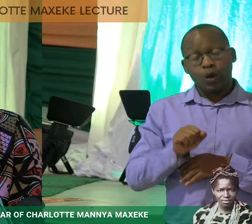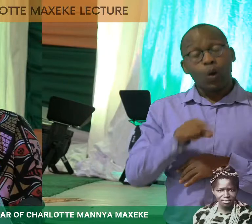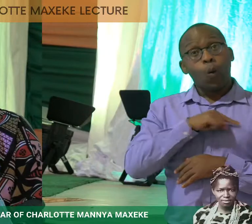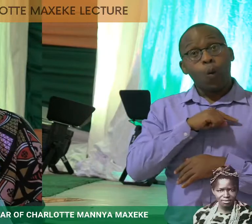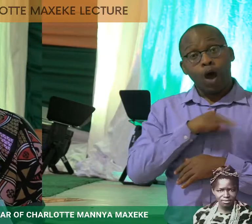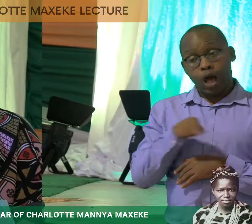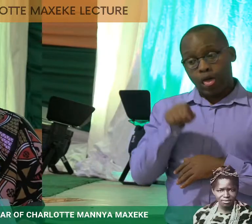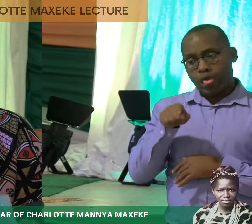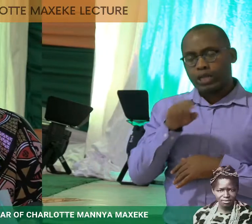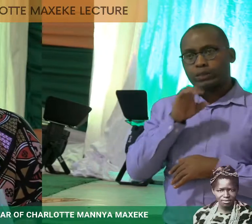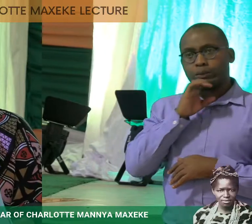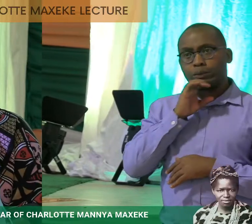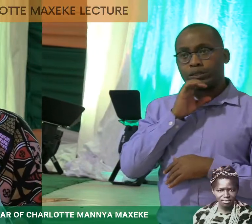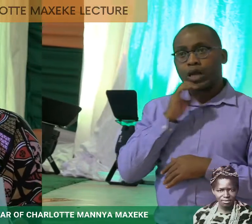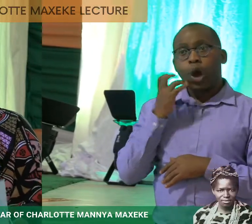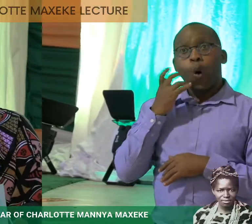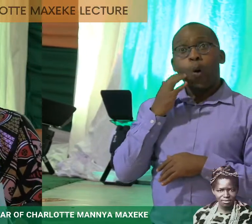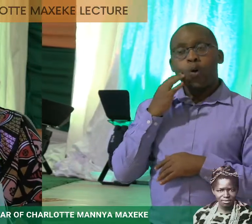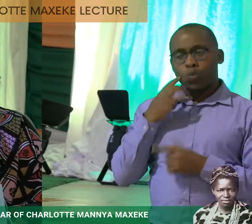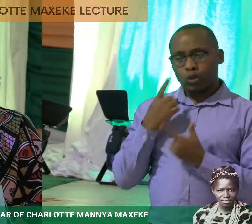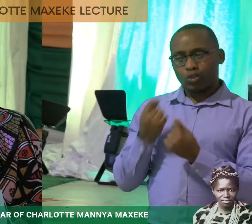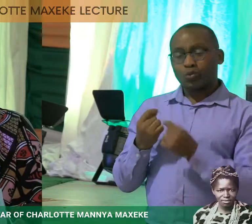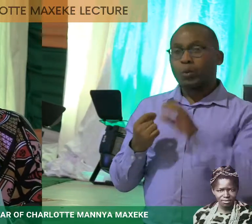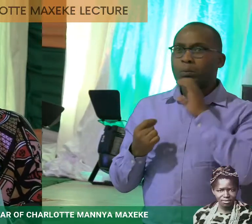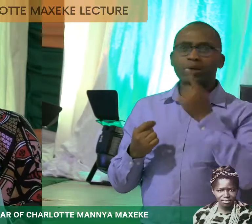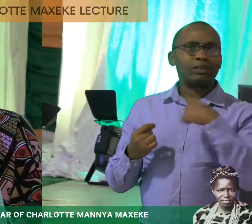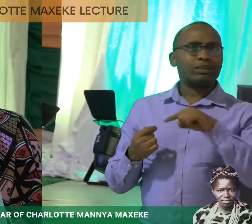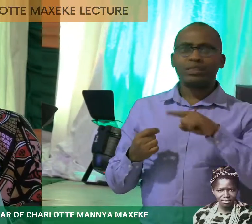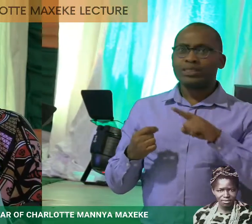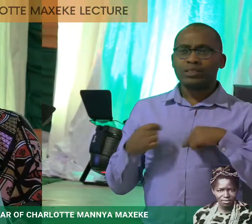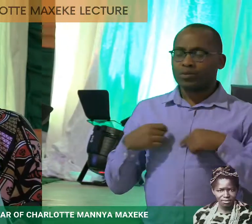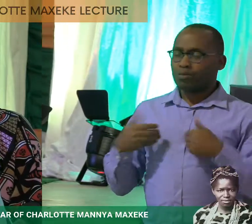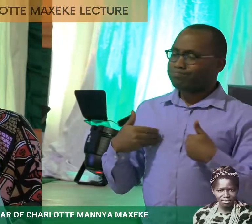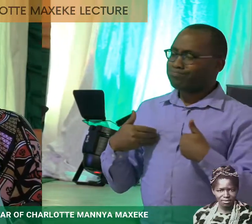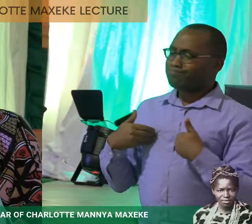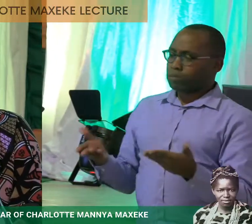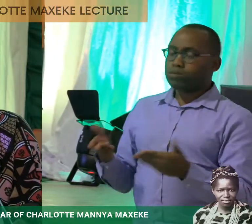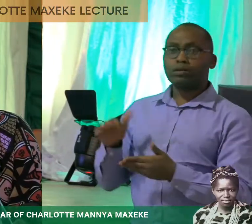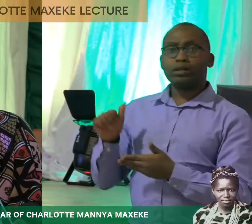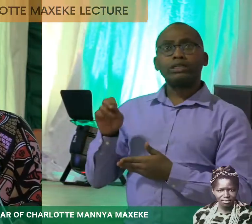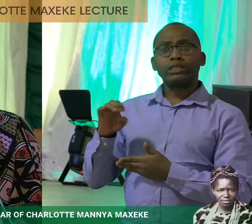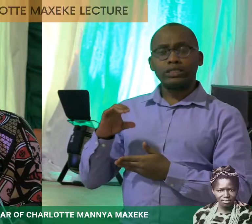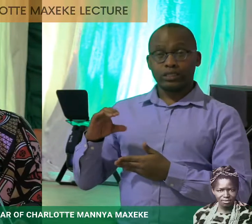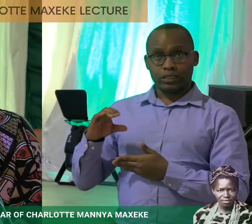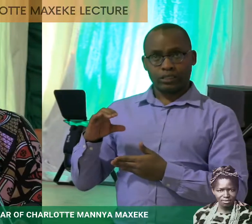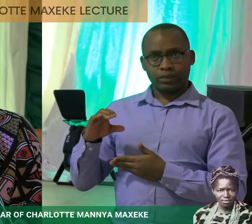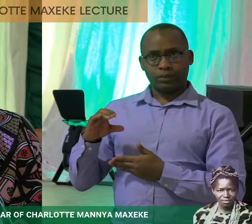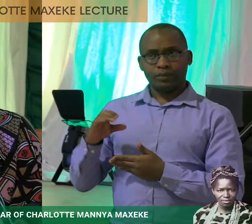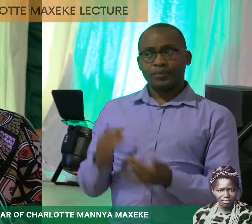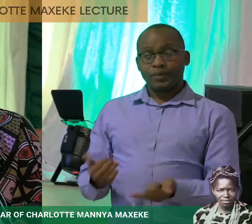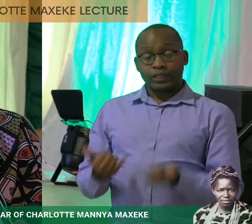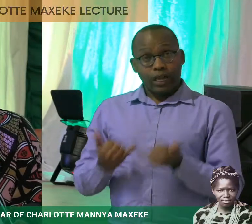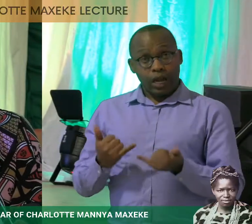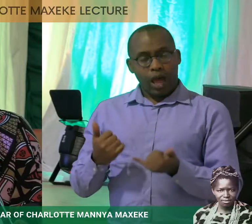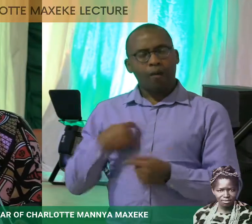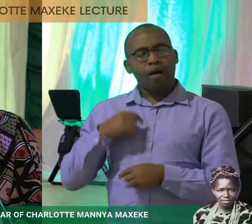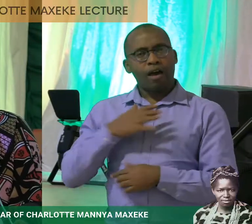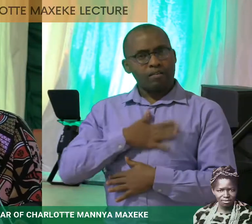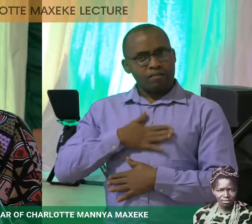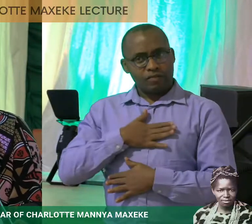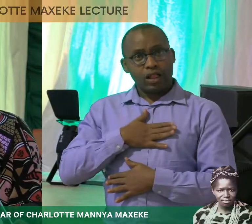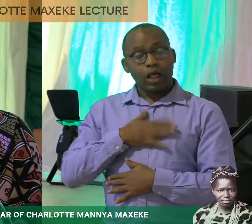ukungabi nanyani. Andithandabuzi ukuba umama Maxeke ebengoneliseka xa ebona indima